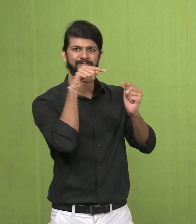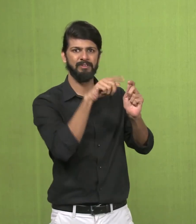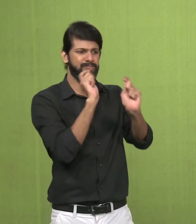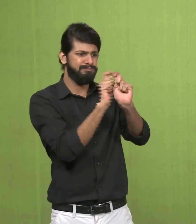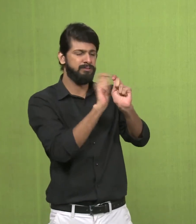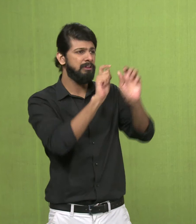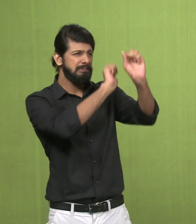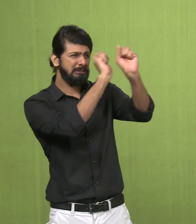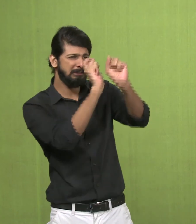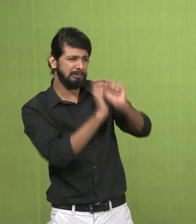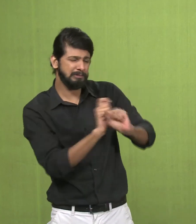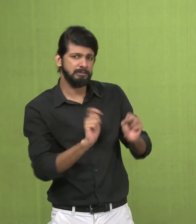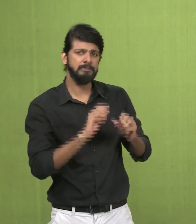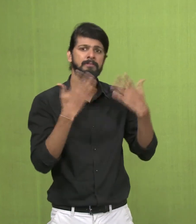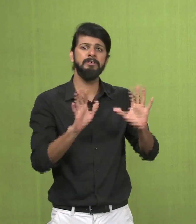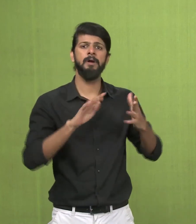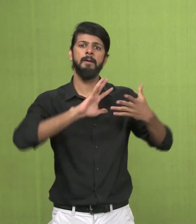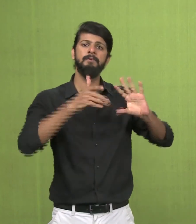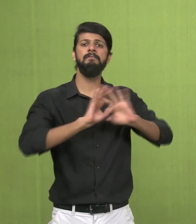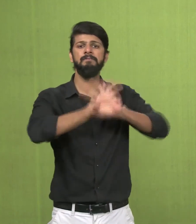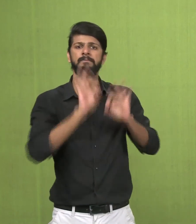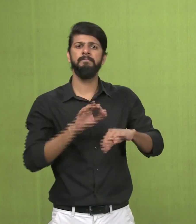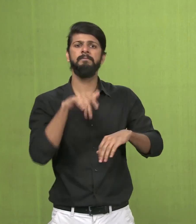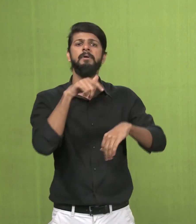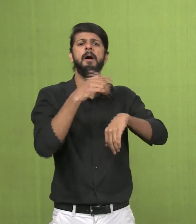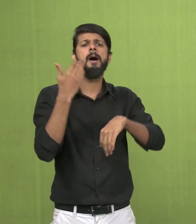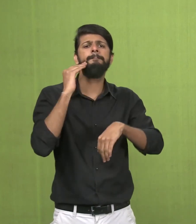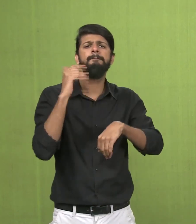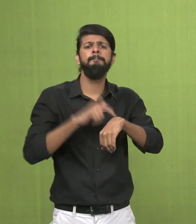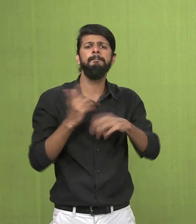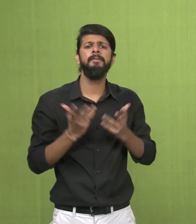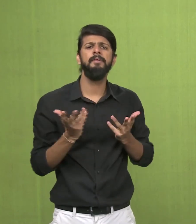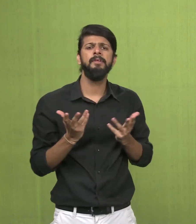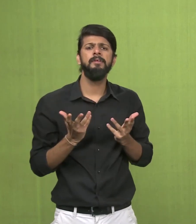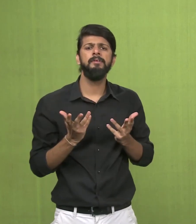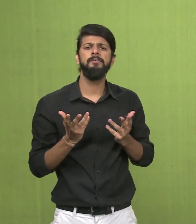Question number 5. When was the image of the Varaha avatar executed?